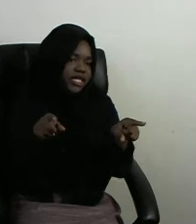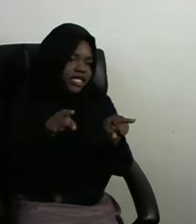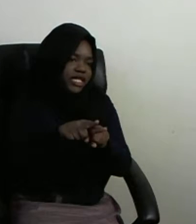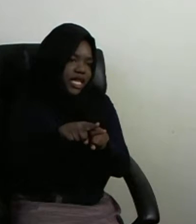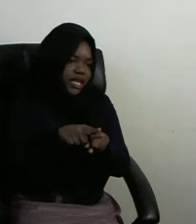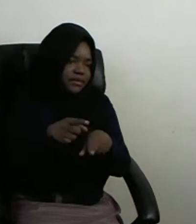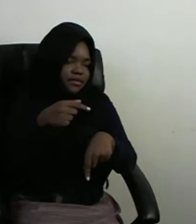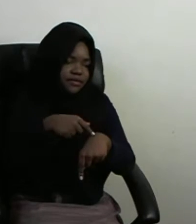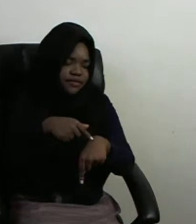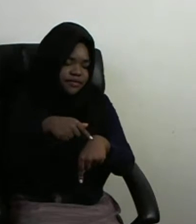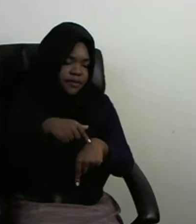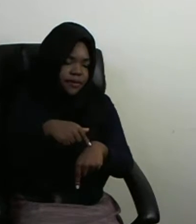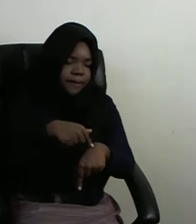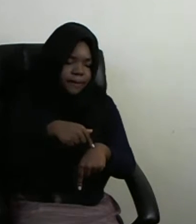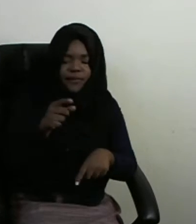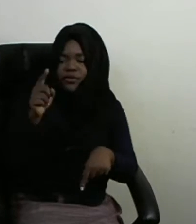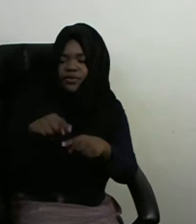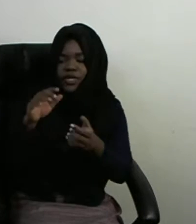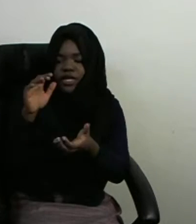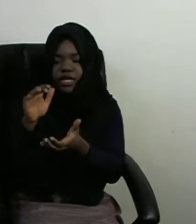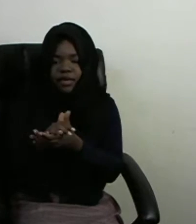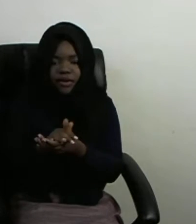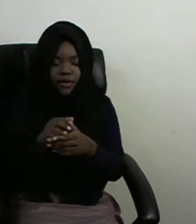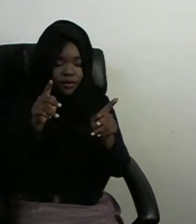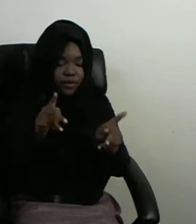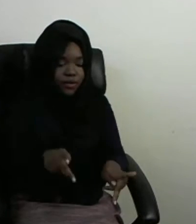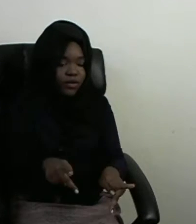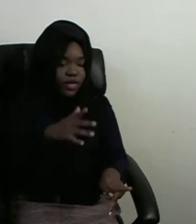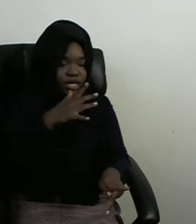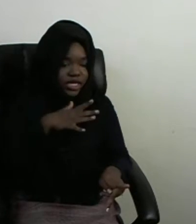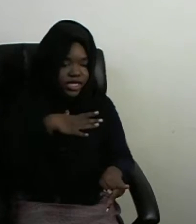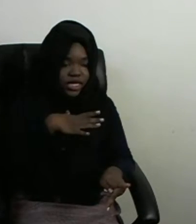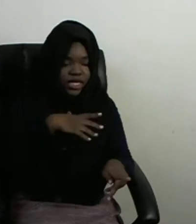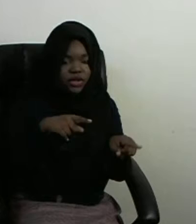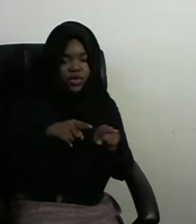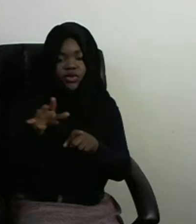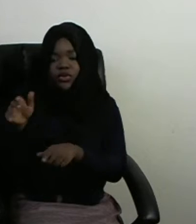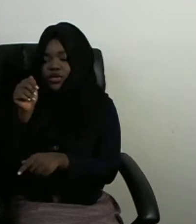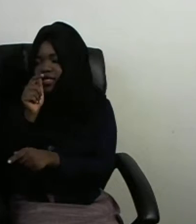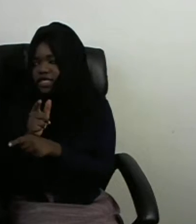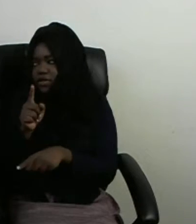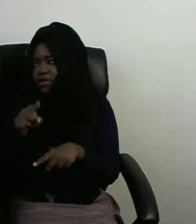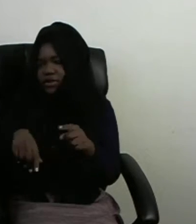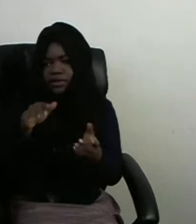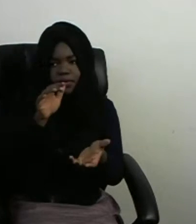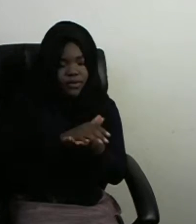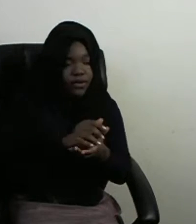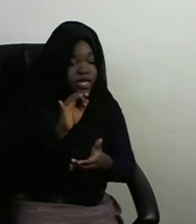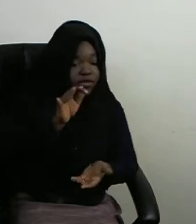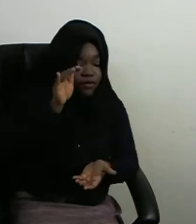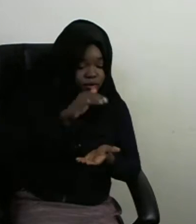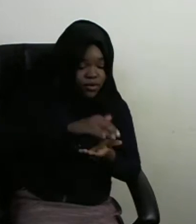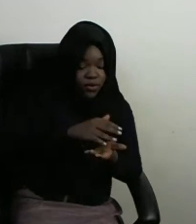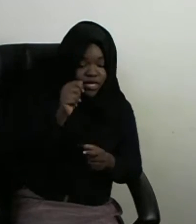at the same time. You cannot marry a person, a lady, and her sister. If you